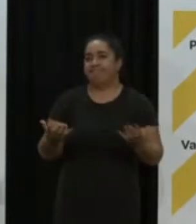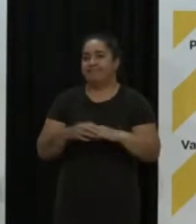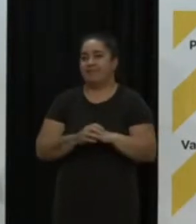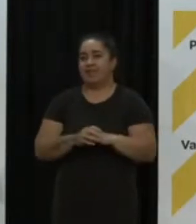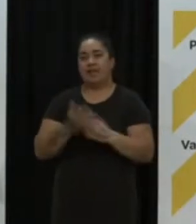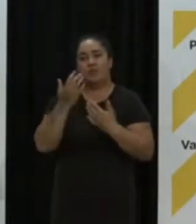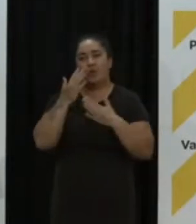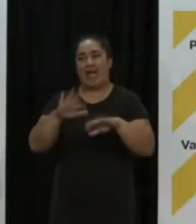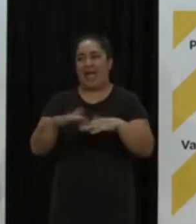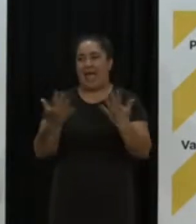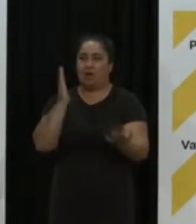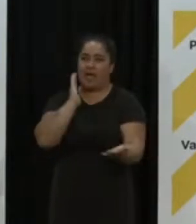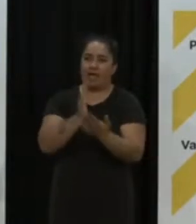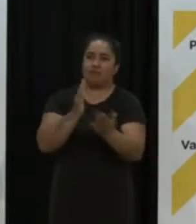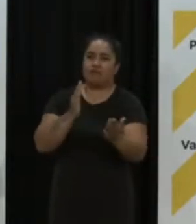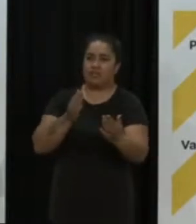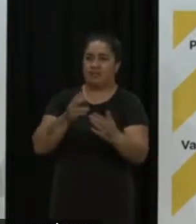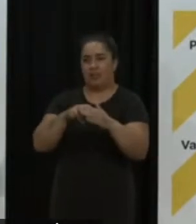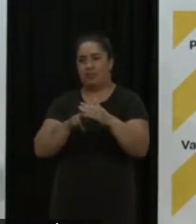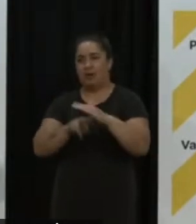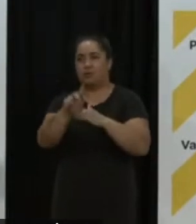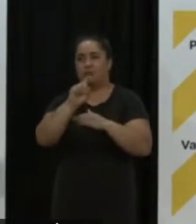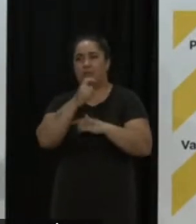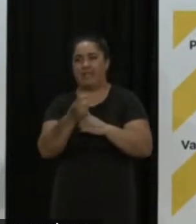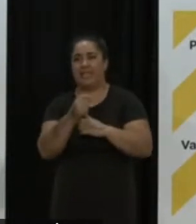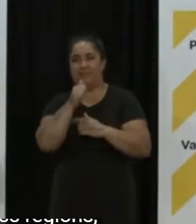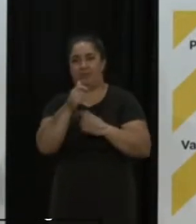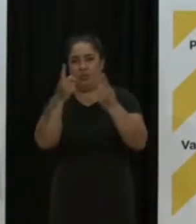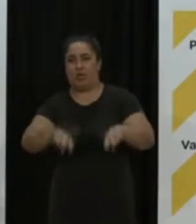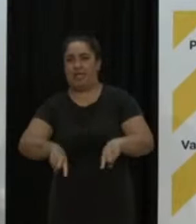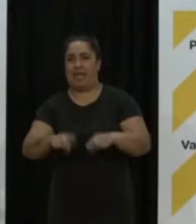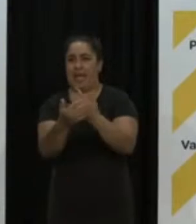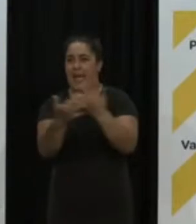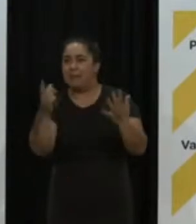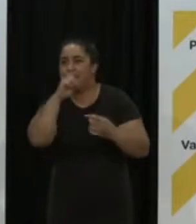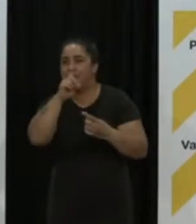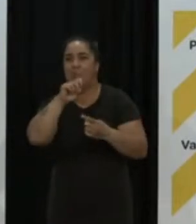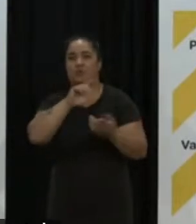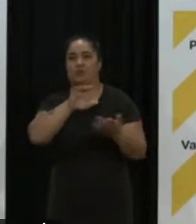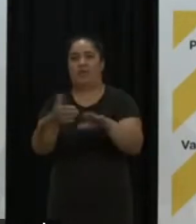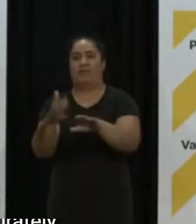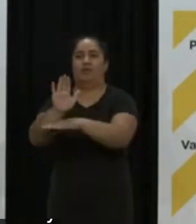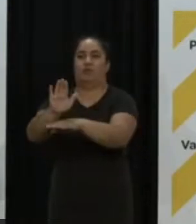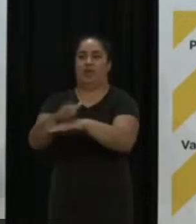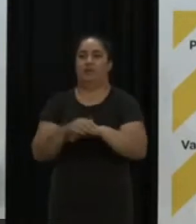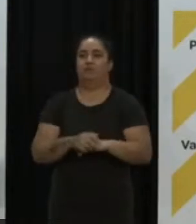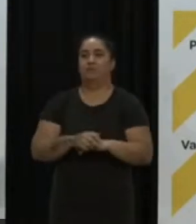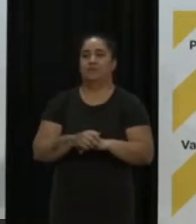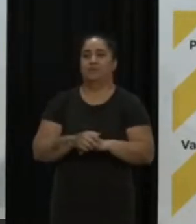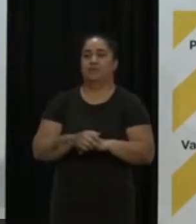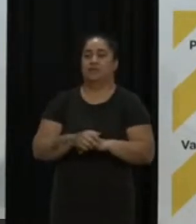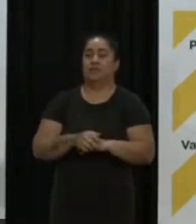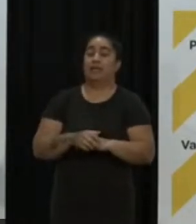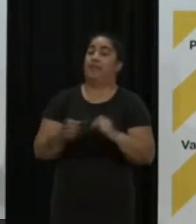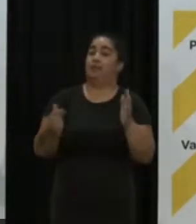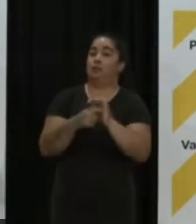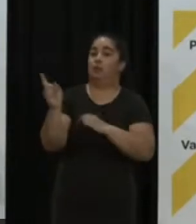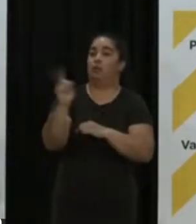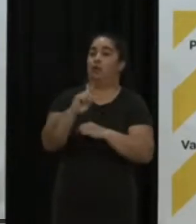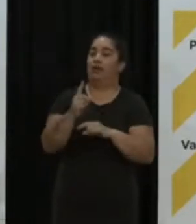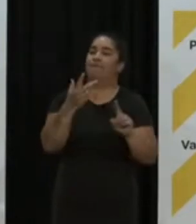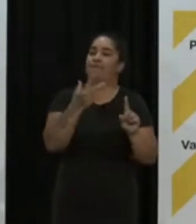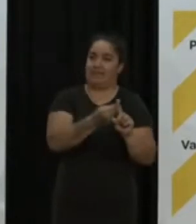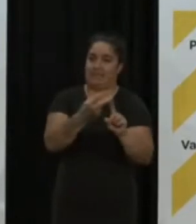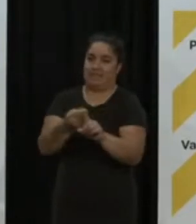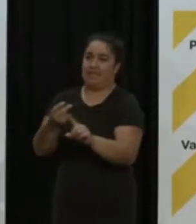accurately models would be able to determine that. What we do know is going to make the biggest difference is vaccination rates. We know now that